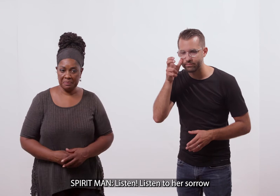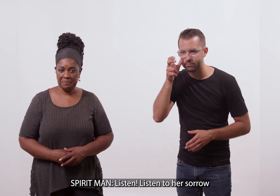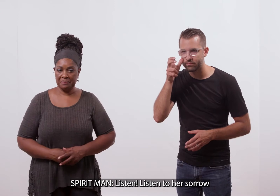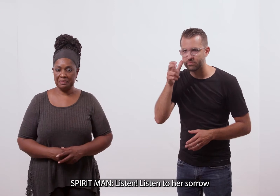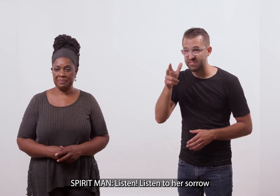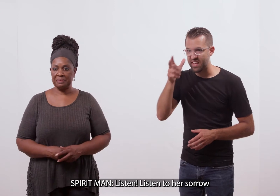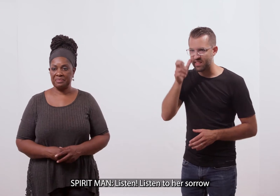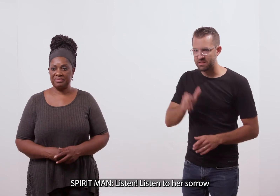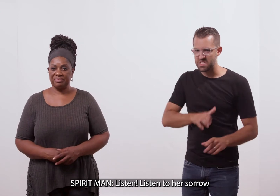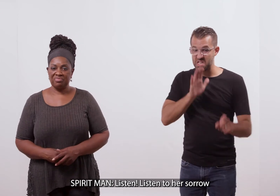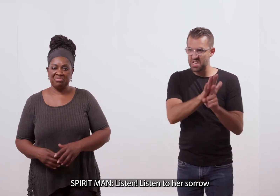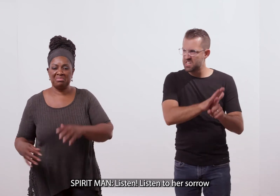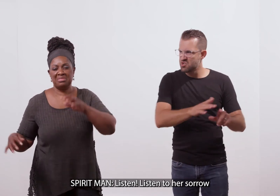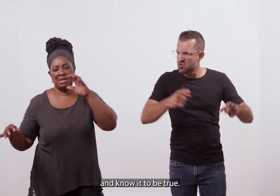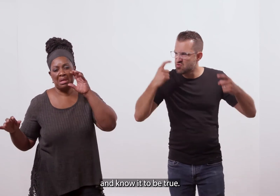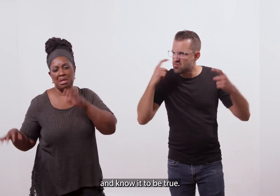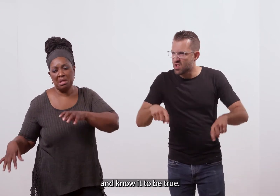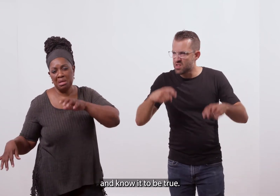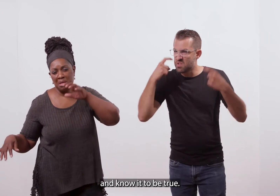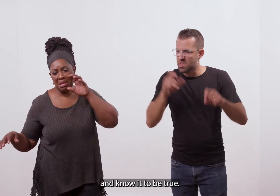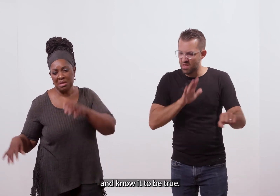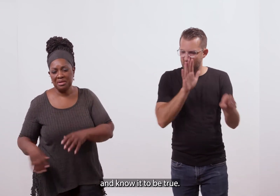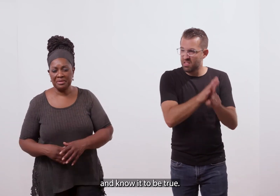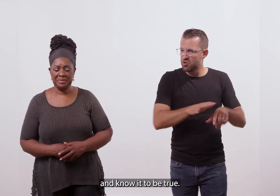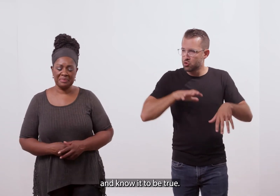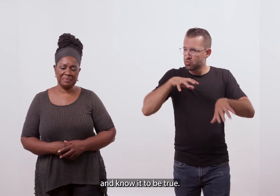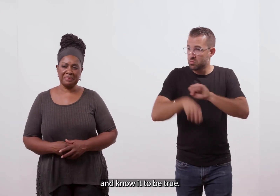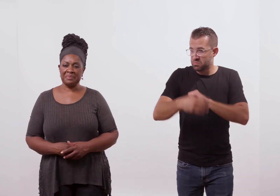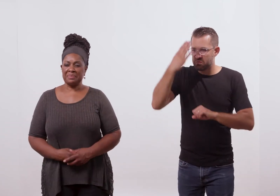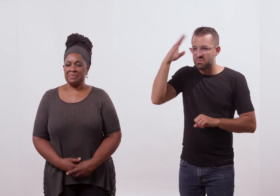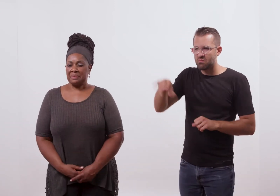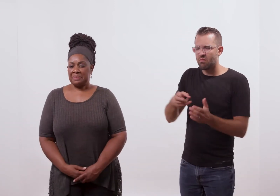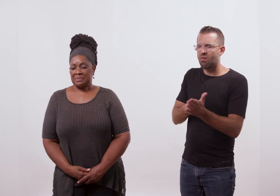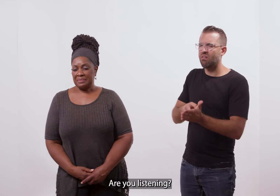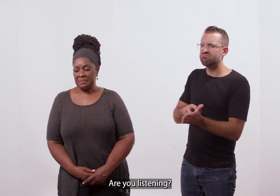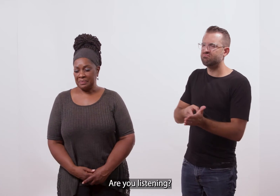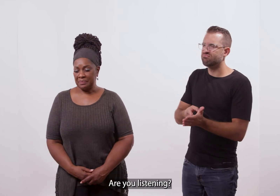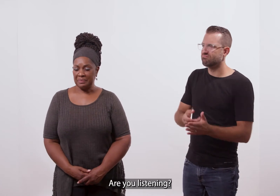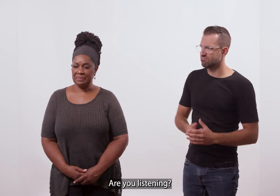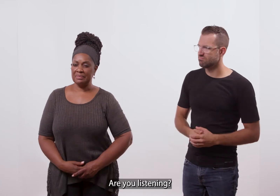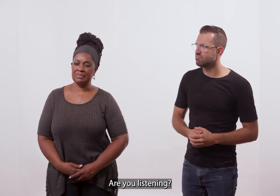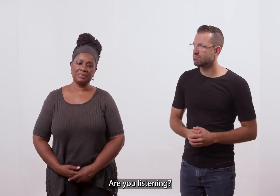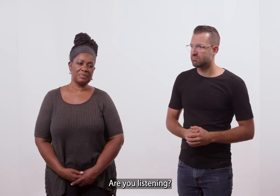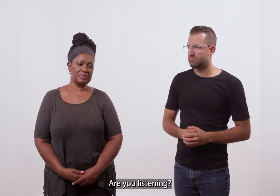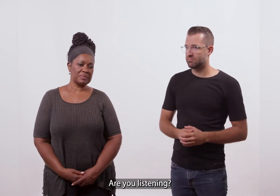Listen to her sorrow and know it to be true. Are you listening?